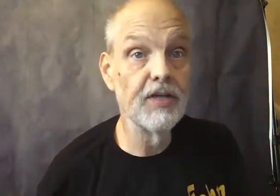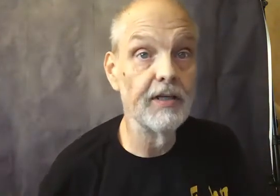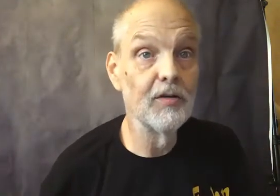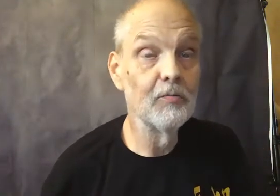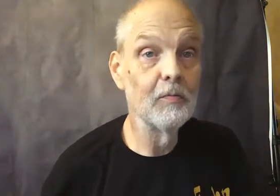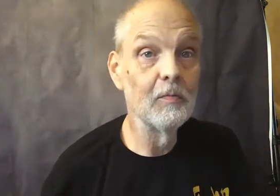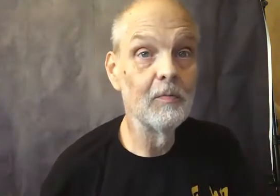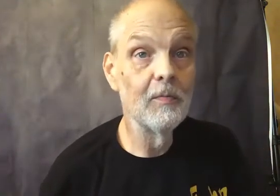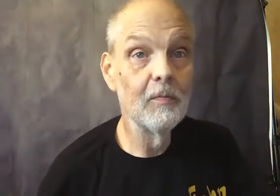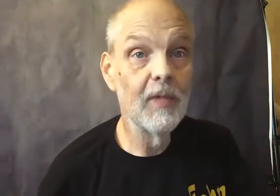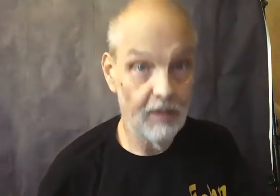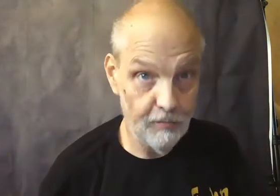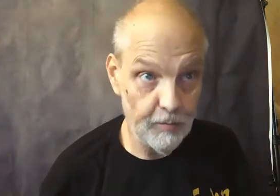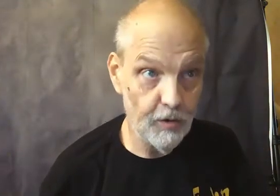8 in the red book.